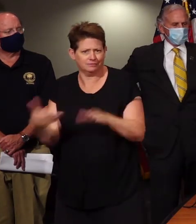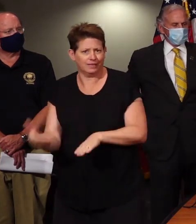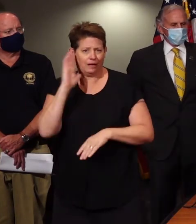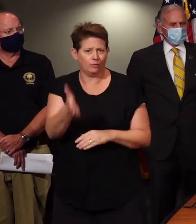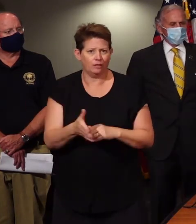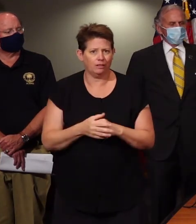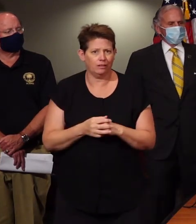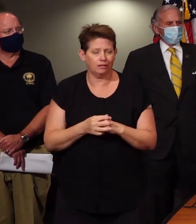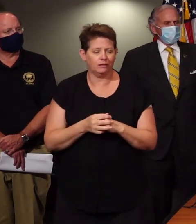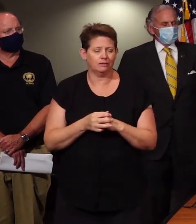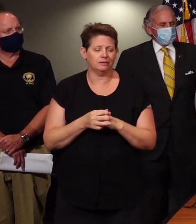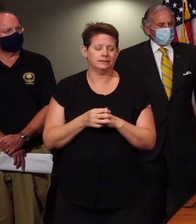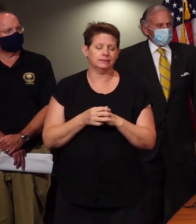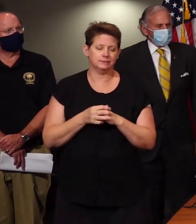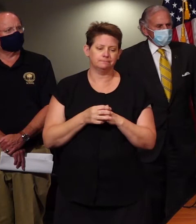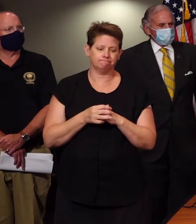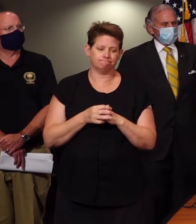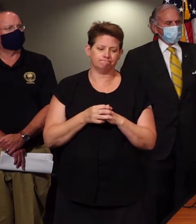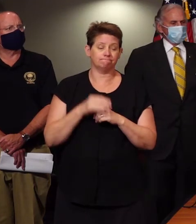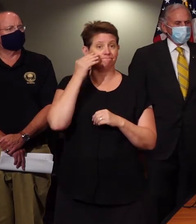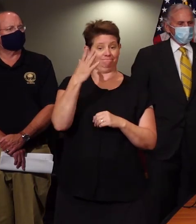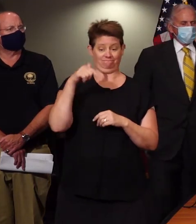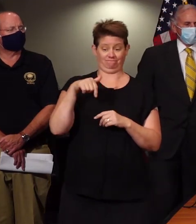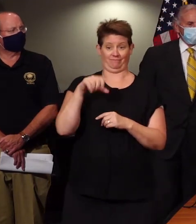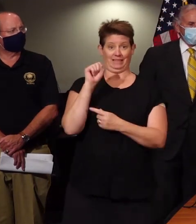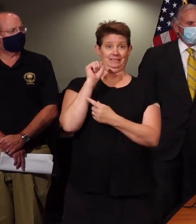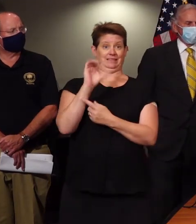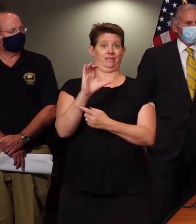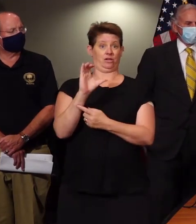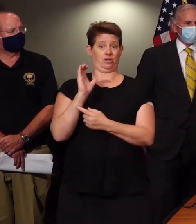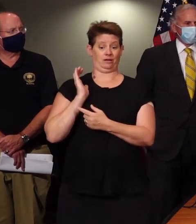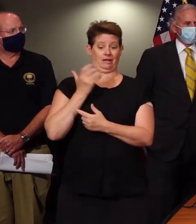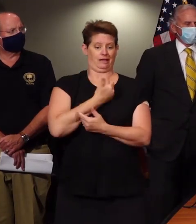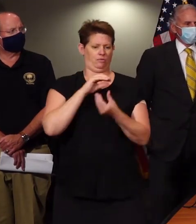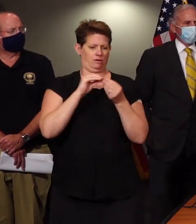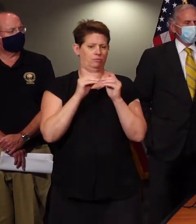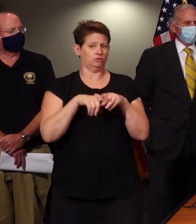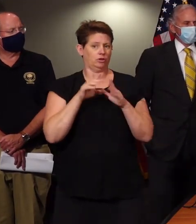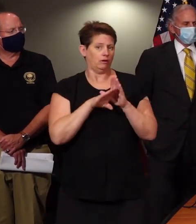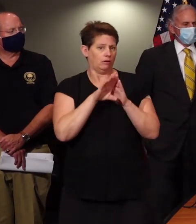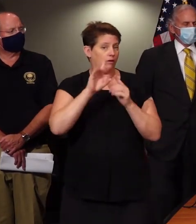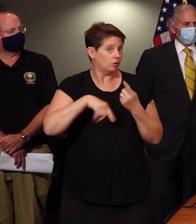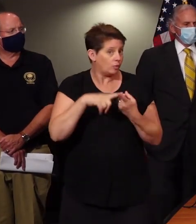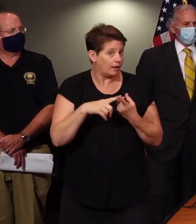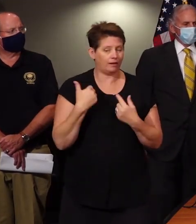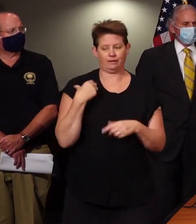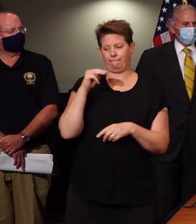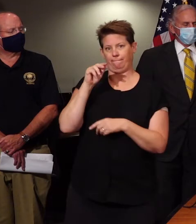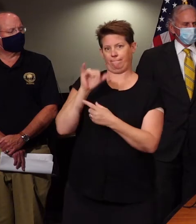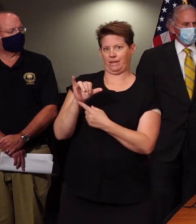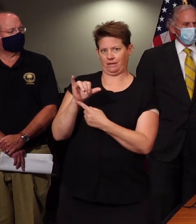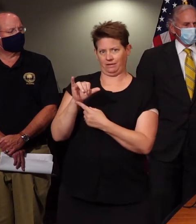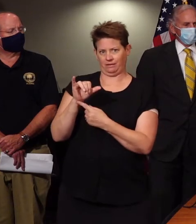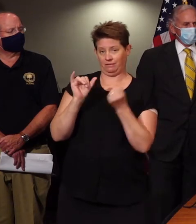It's important to note that South Carolina's disease cases first began to rise in May, in the days